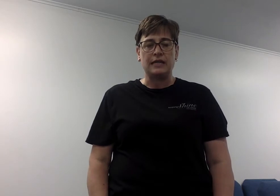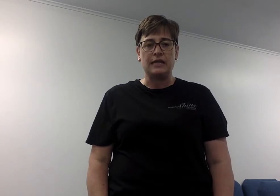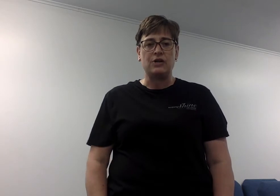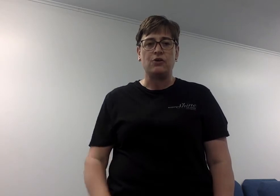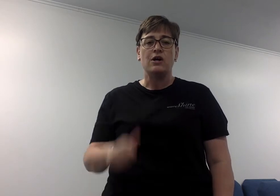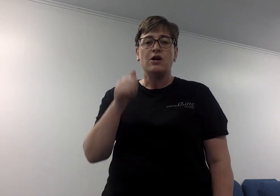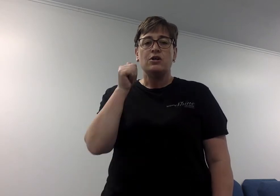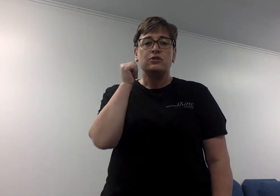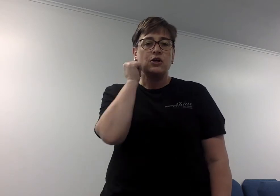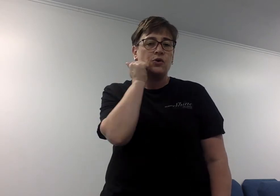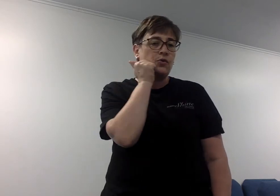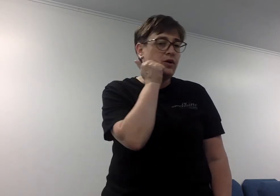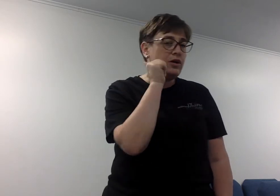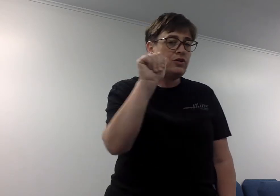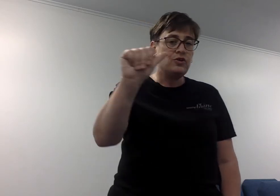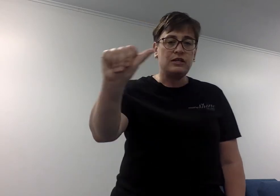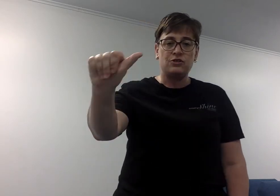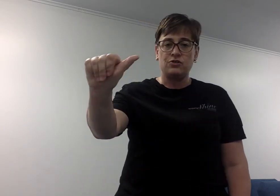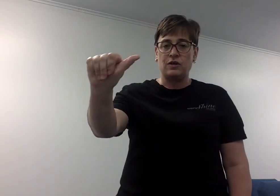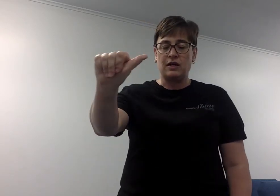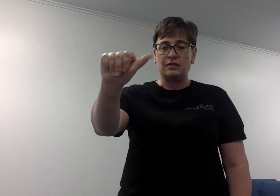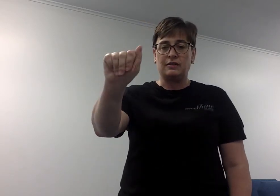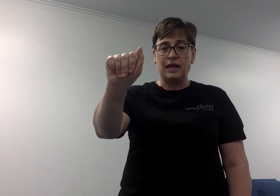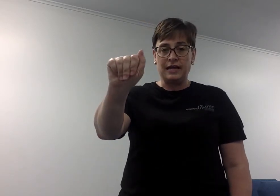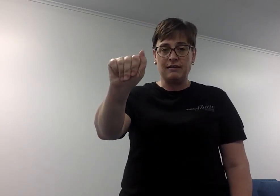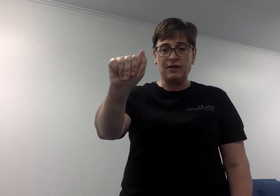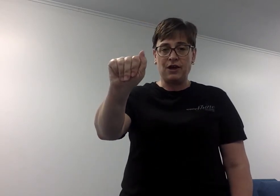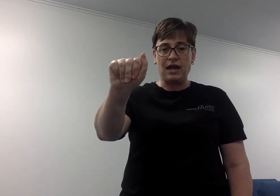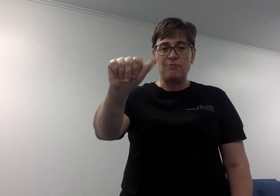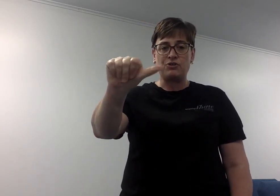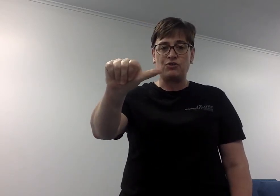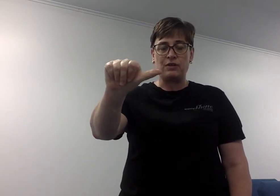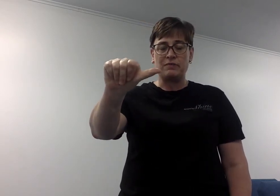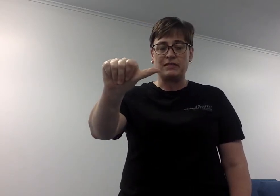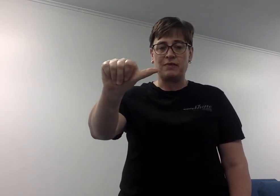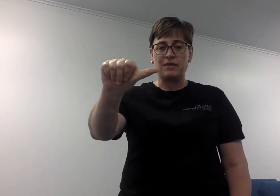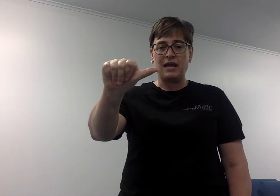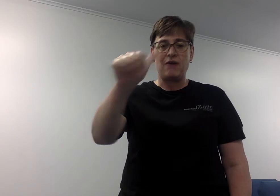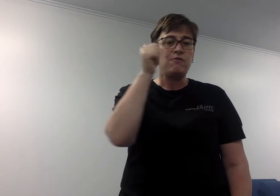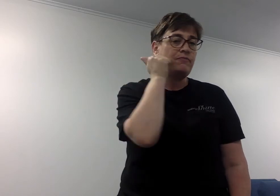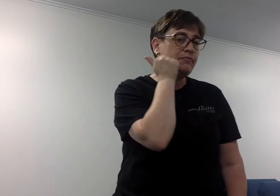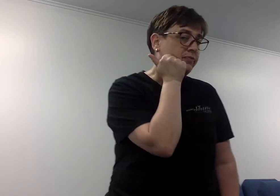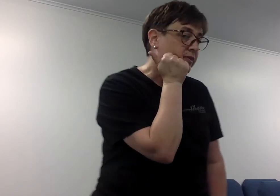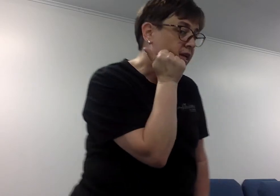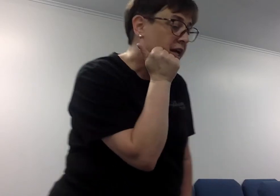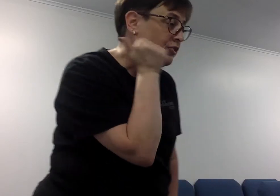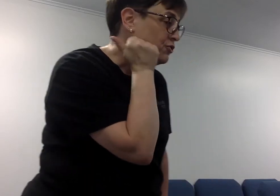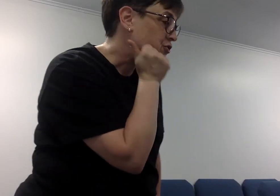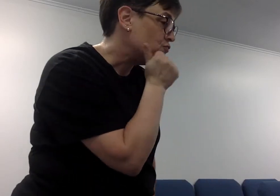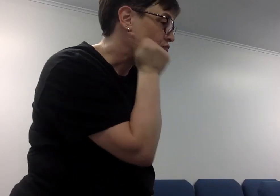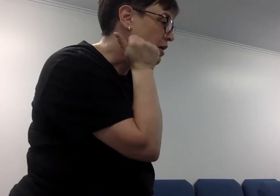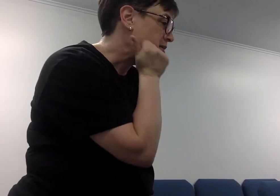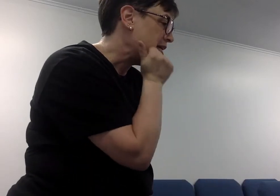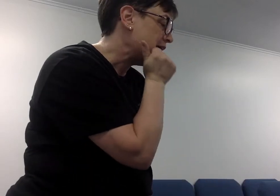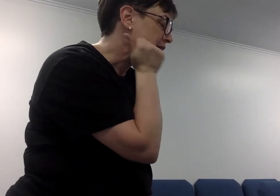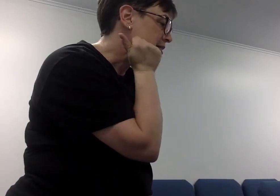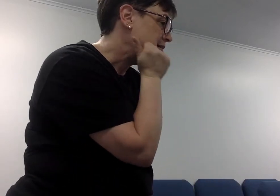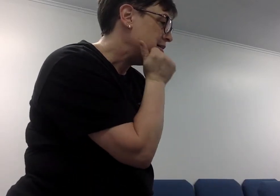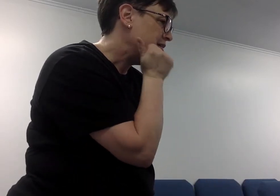here. So you're going to do like a letter A, but your thumb is going to be out. And you're just rubbing it. You